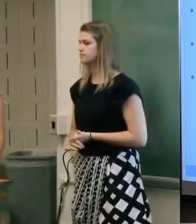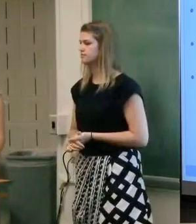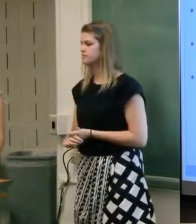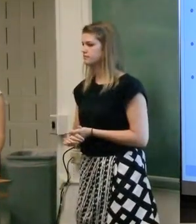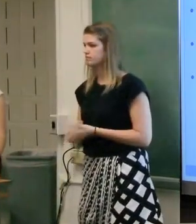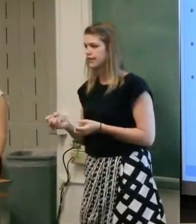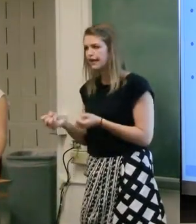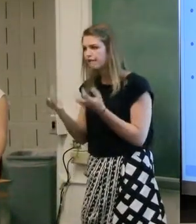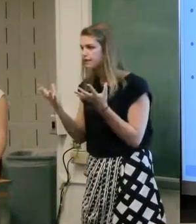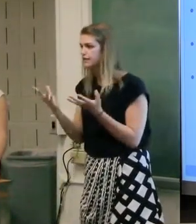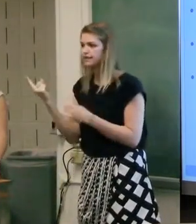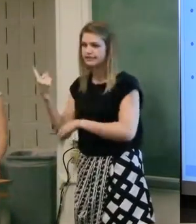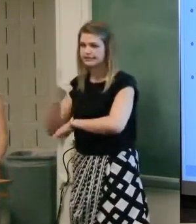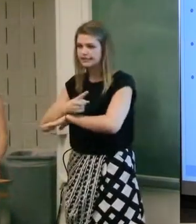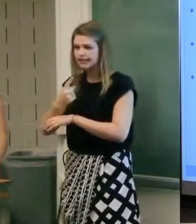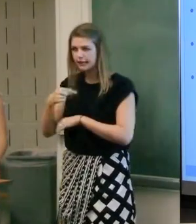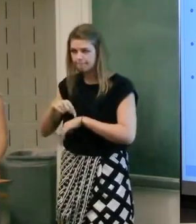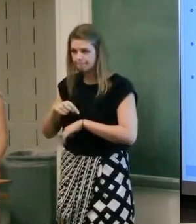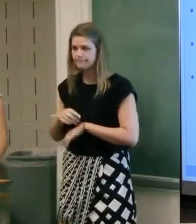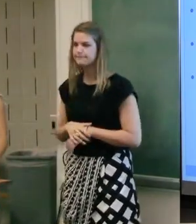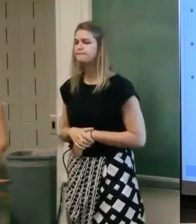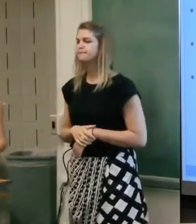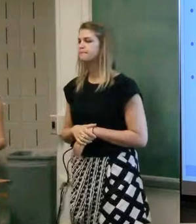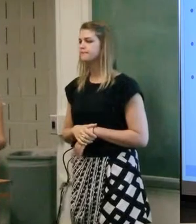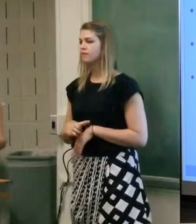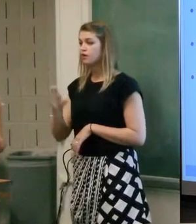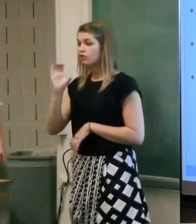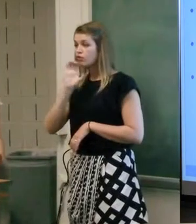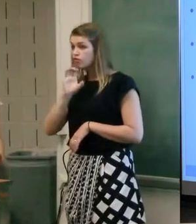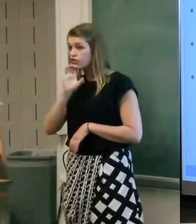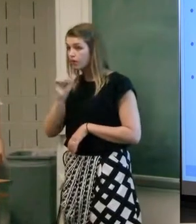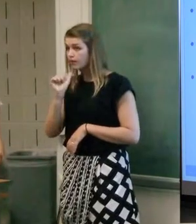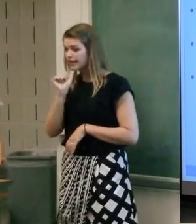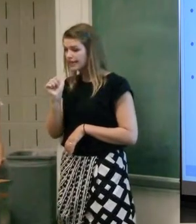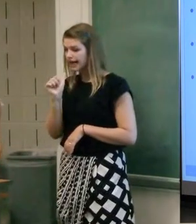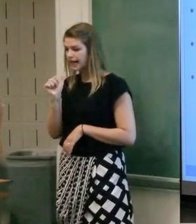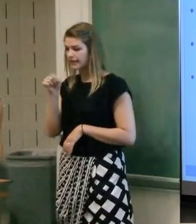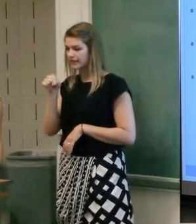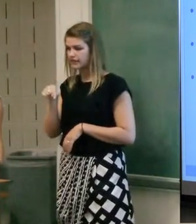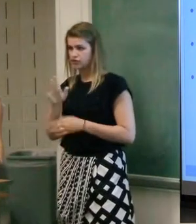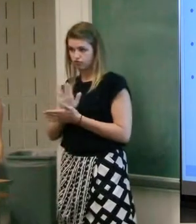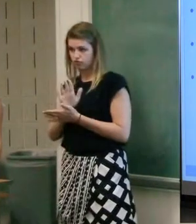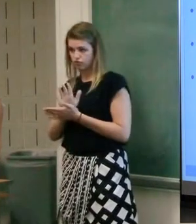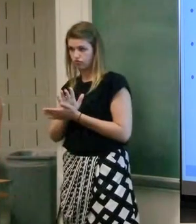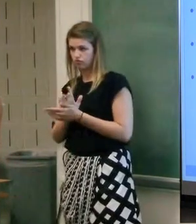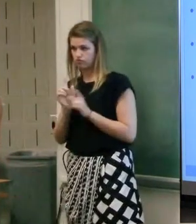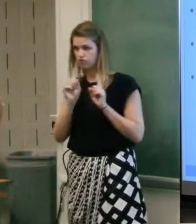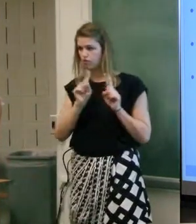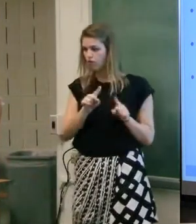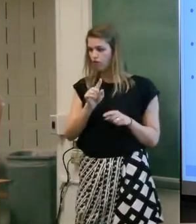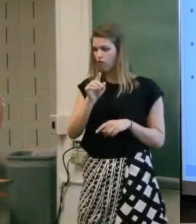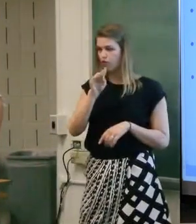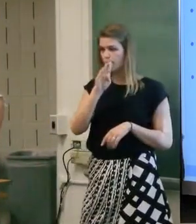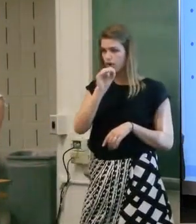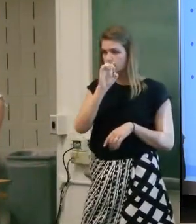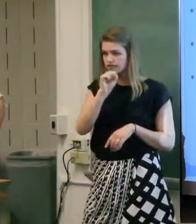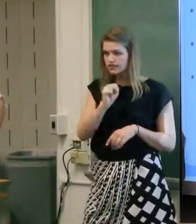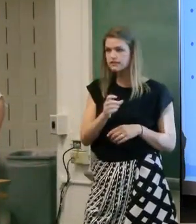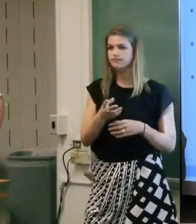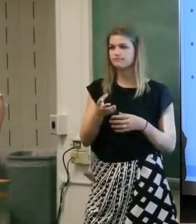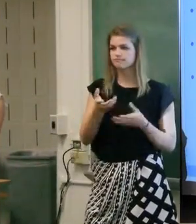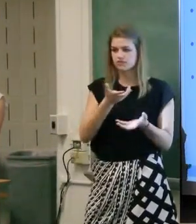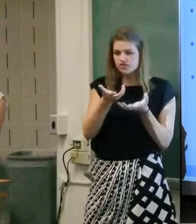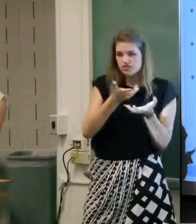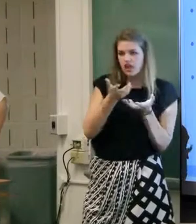that's going on during the day. And when Chloe wasn't in school, we would go to BOCES and we would just discuss